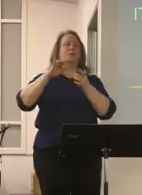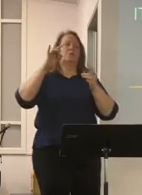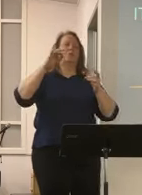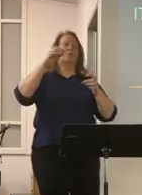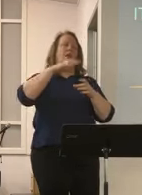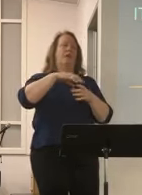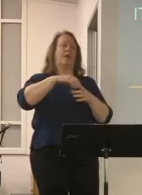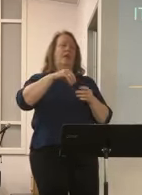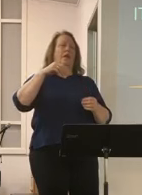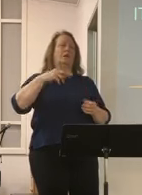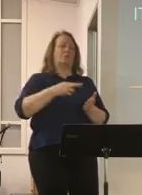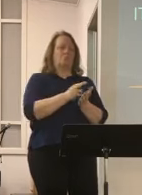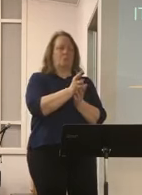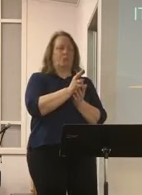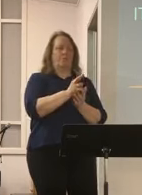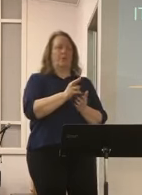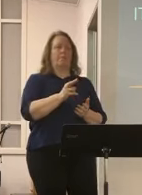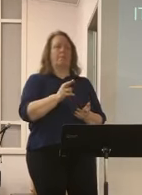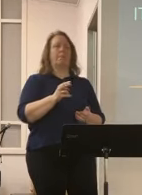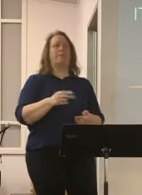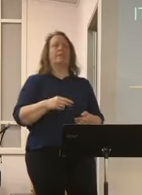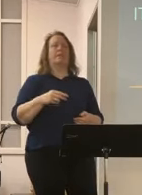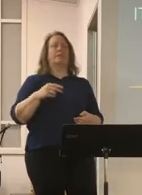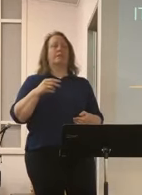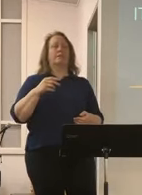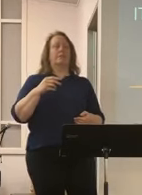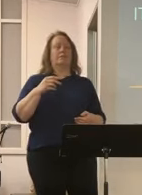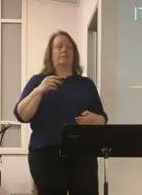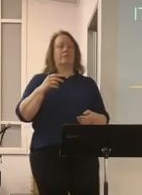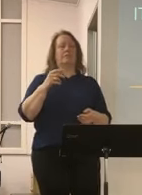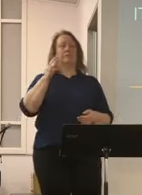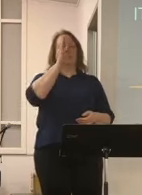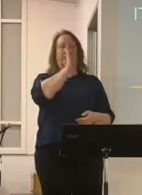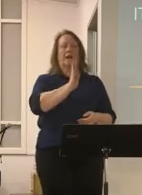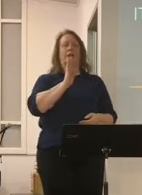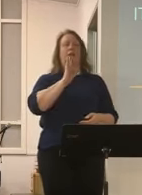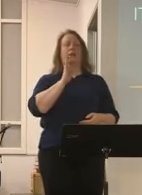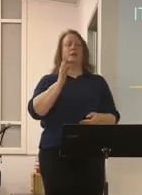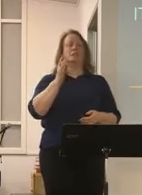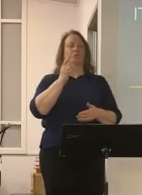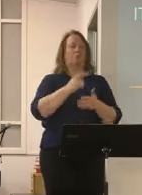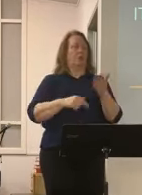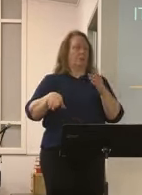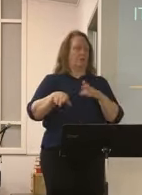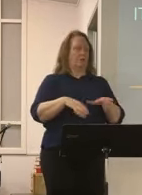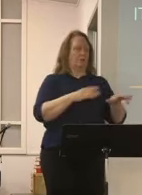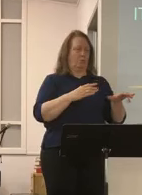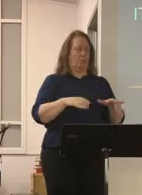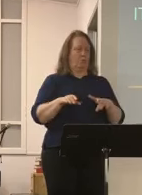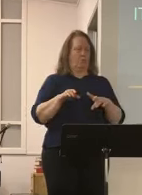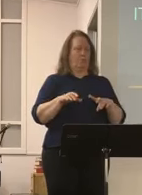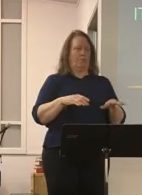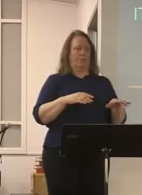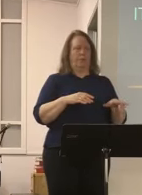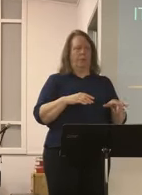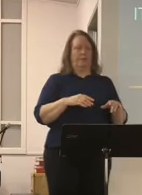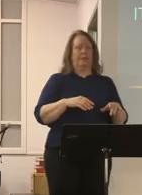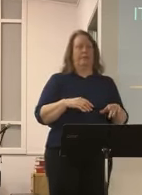as believers. He tells us what we are to do in church. God tells us what we are